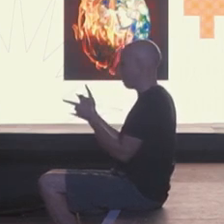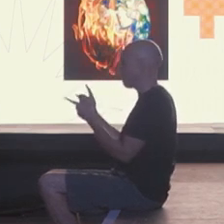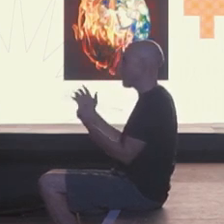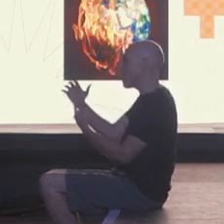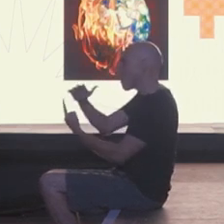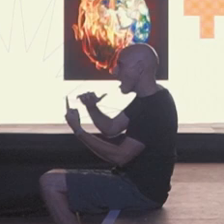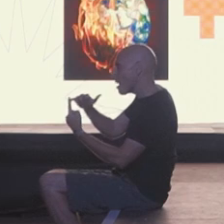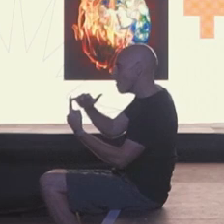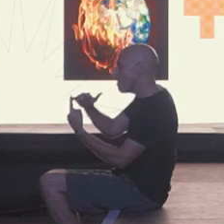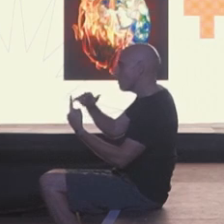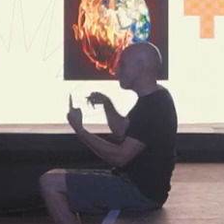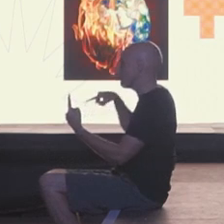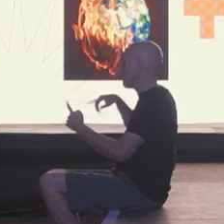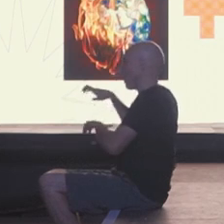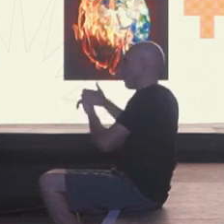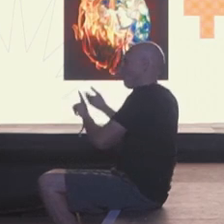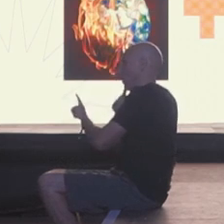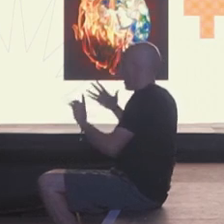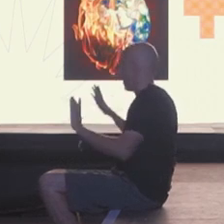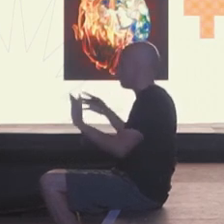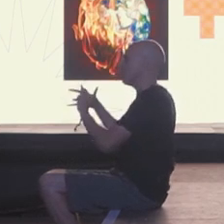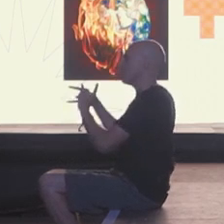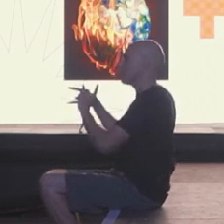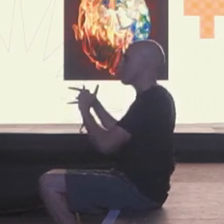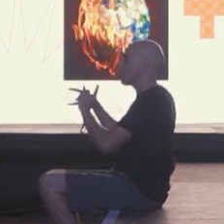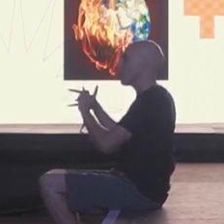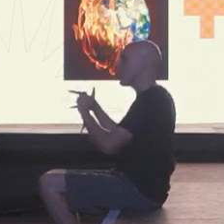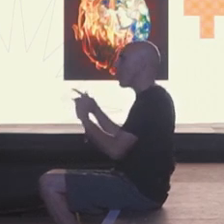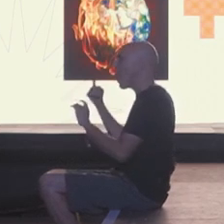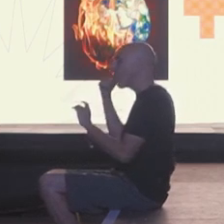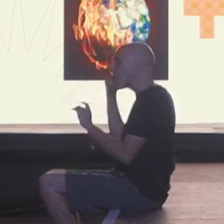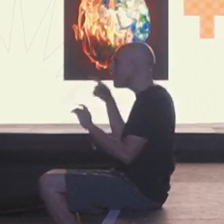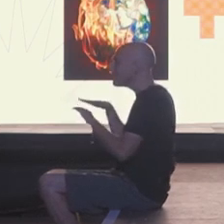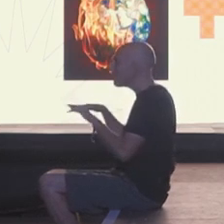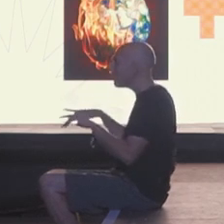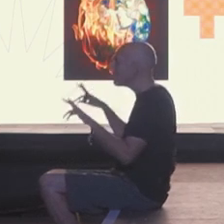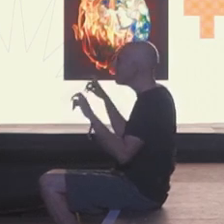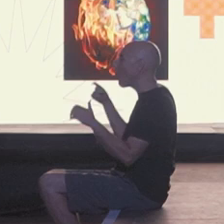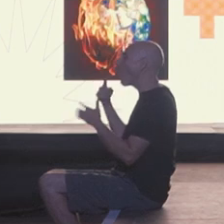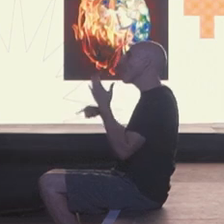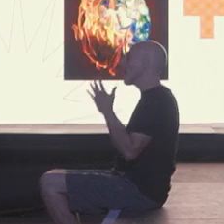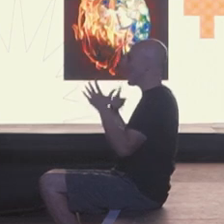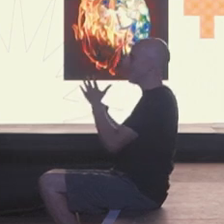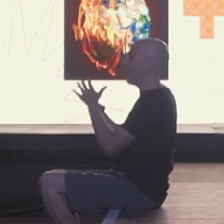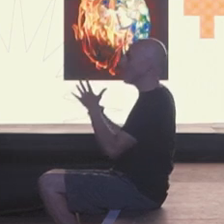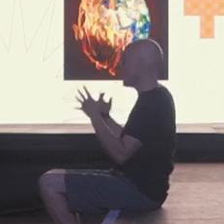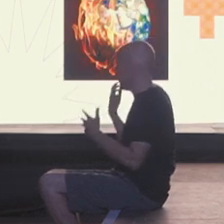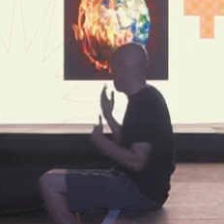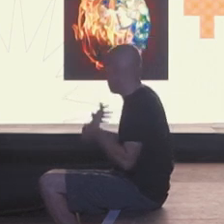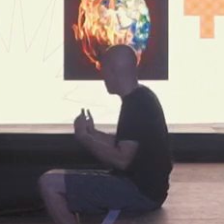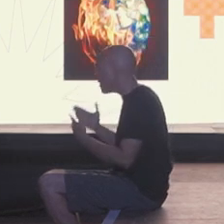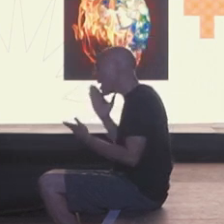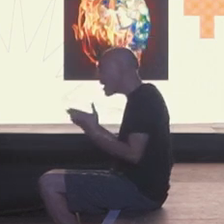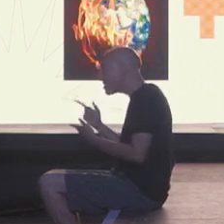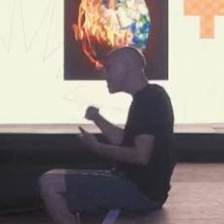climate and doing things in a way that isn't just important work, but work you can enjoy and you can keep doing continuously, which is why I find it really,